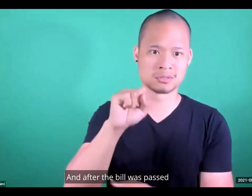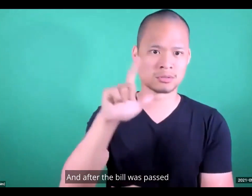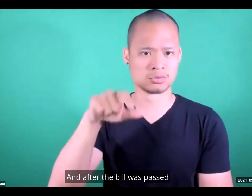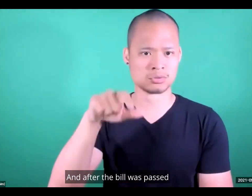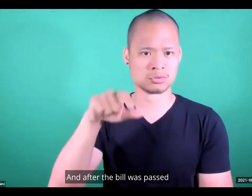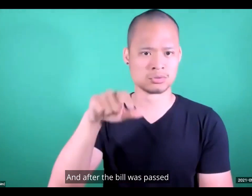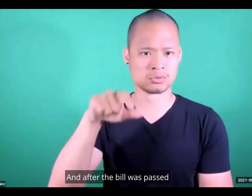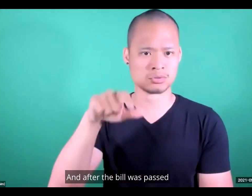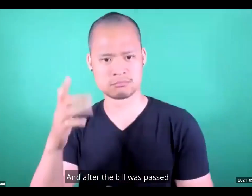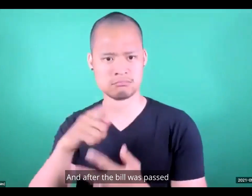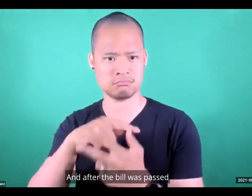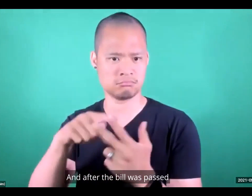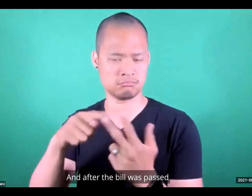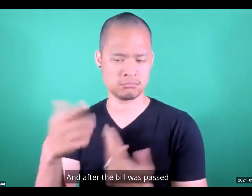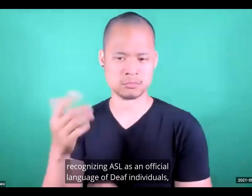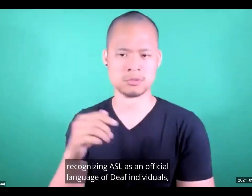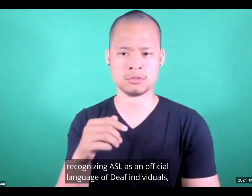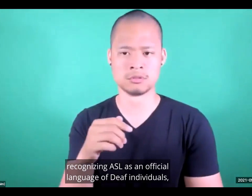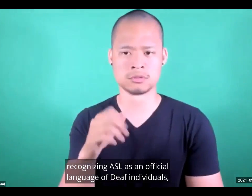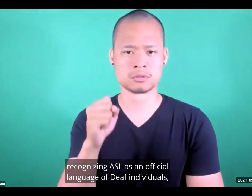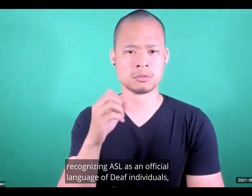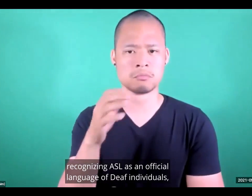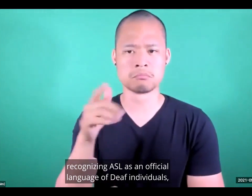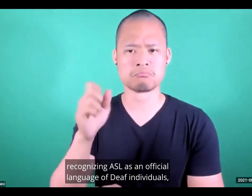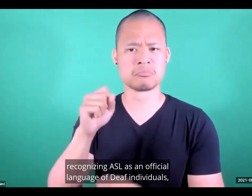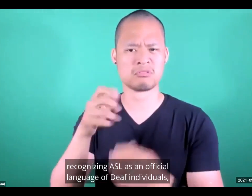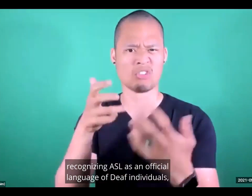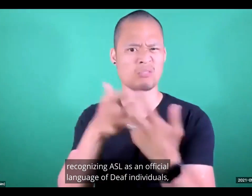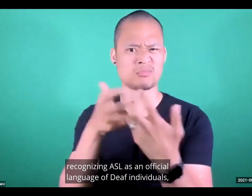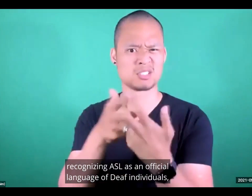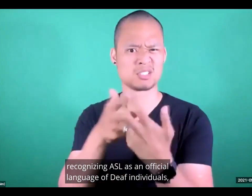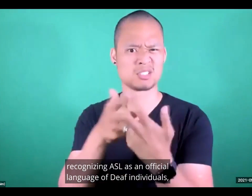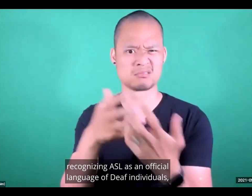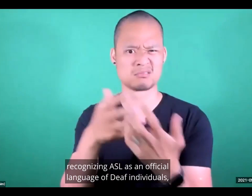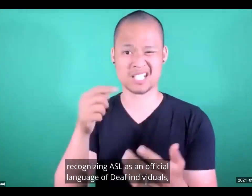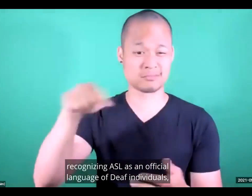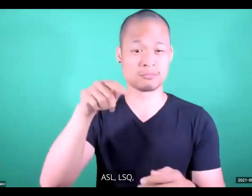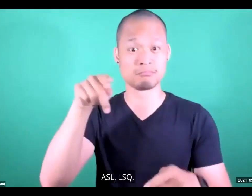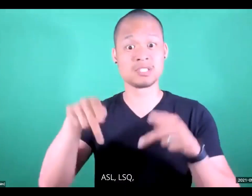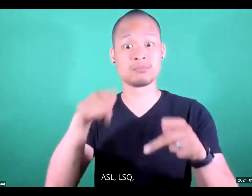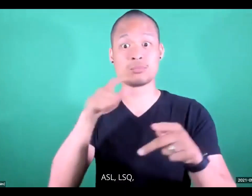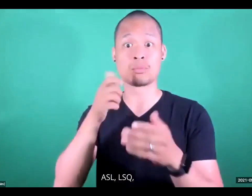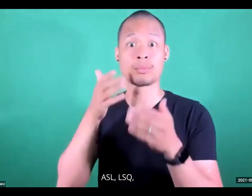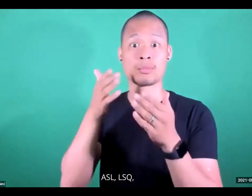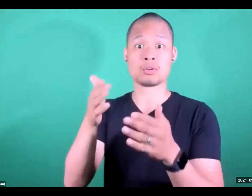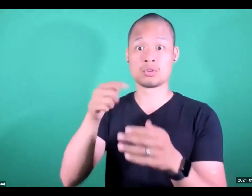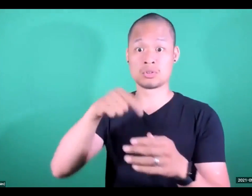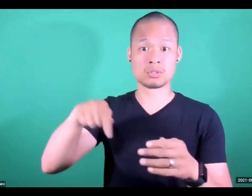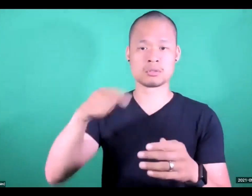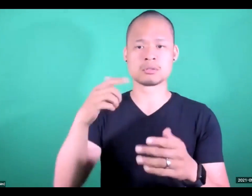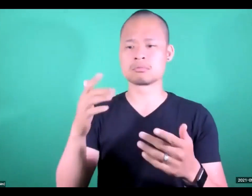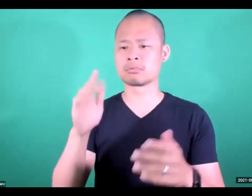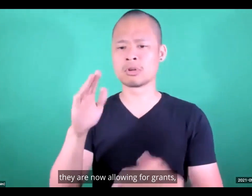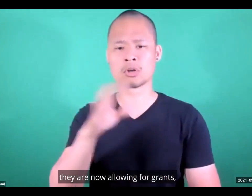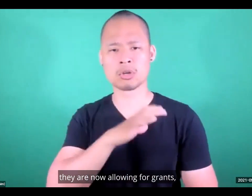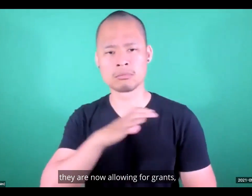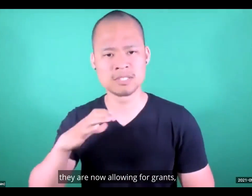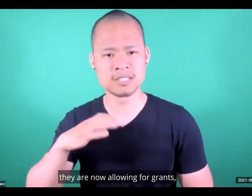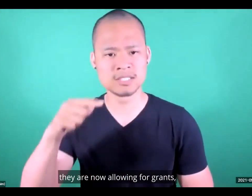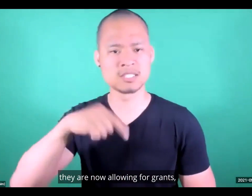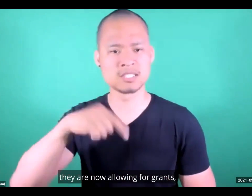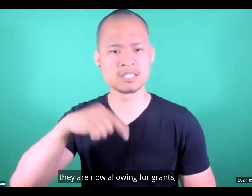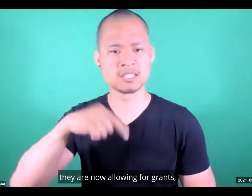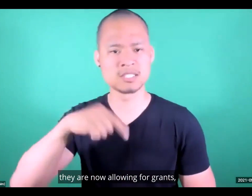there, and big after bill, the bill was passed recognizing ASL as an official language of deaf individuals, ASL LSQ. They are